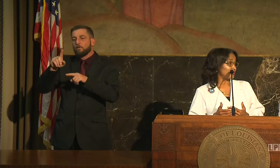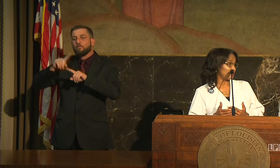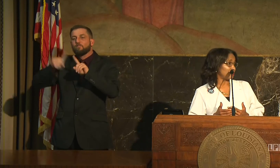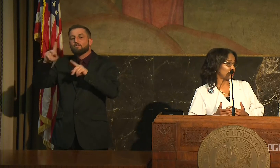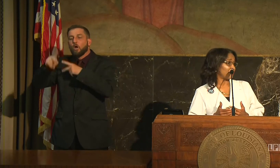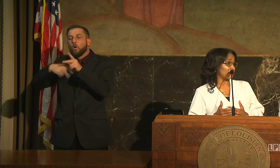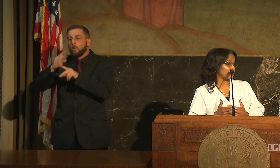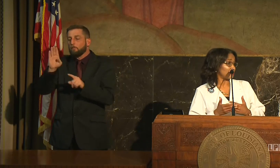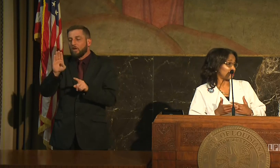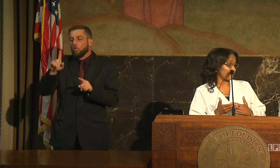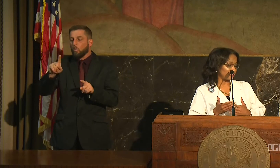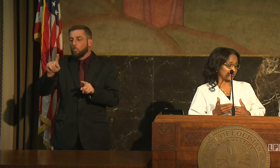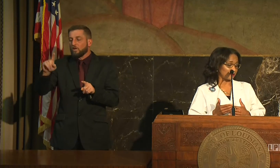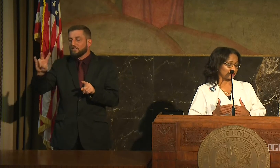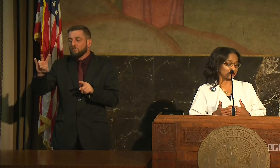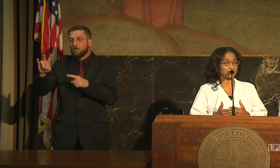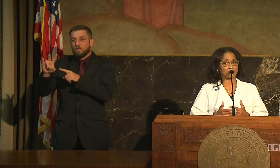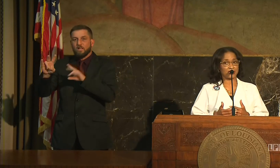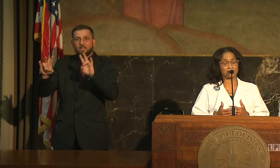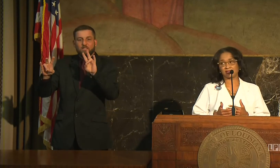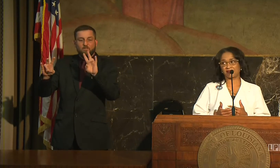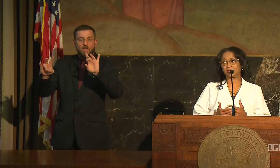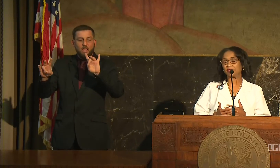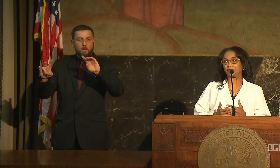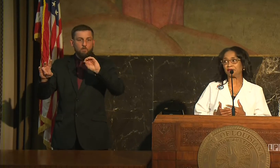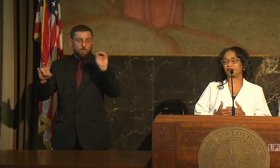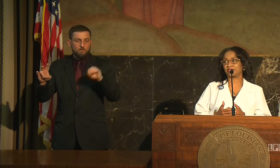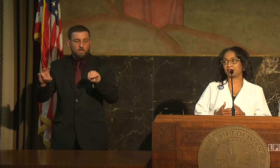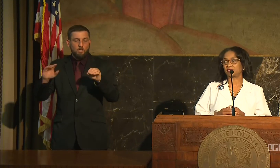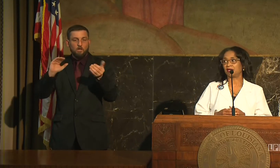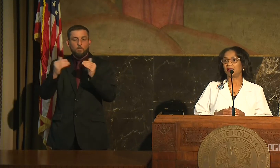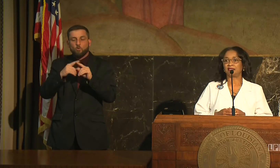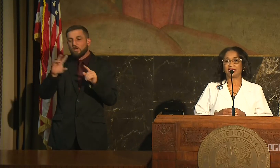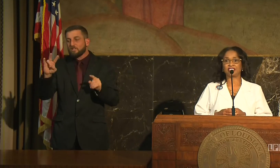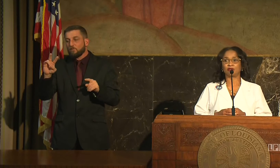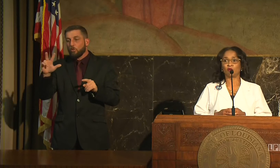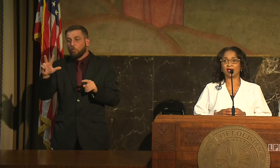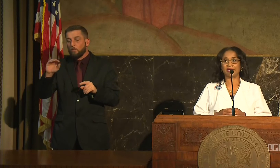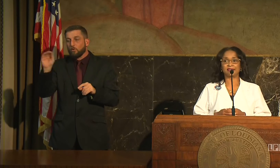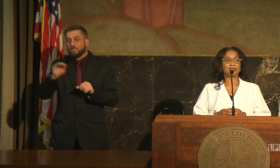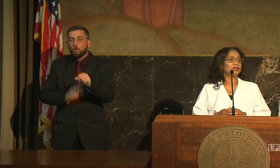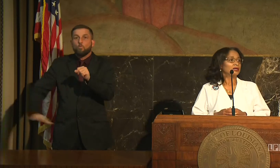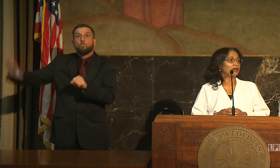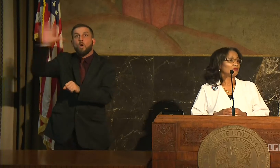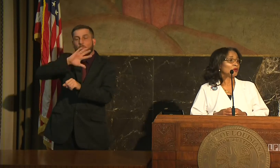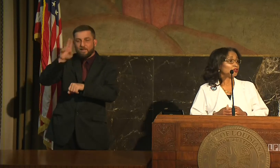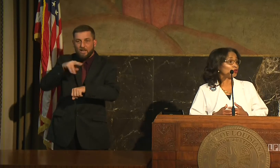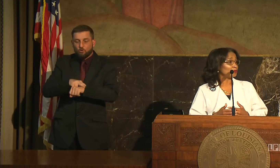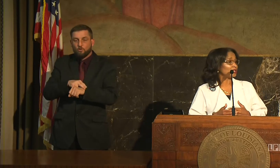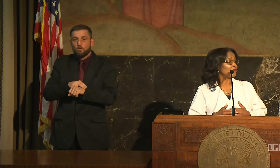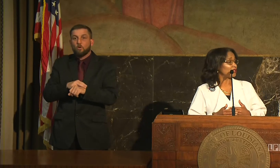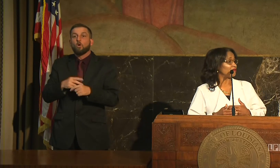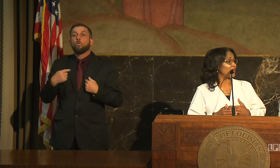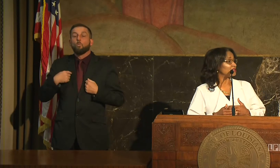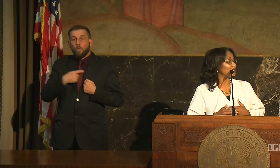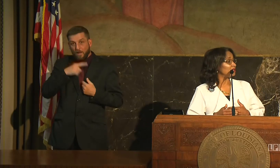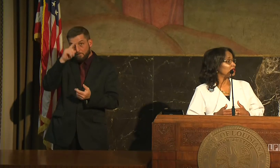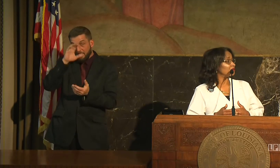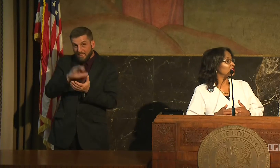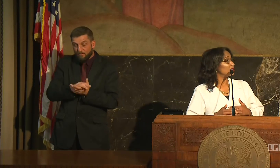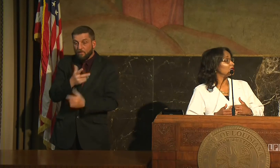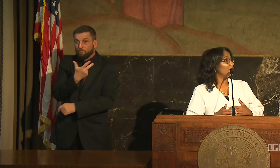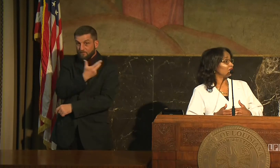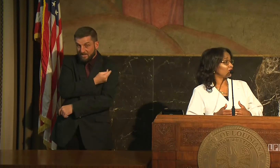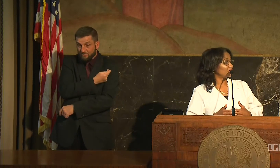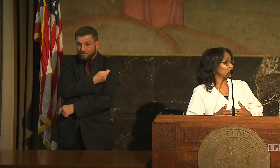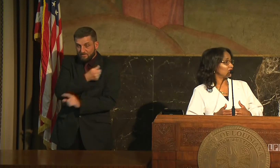Our percentage of that is 78% compared to 73% nationwide. We do believe that the vaccine